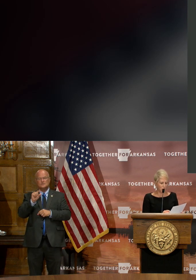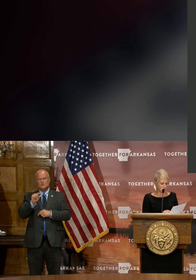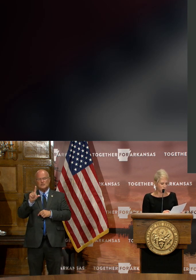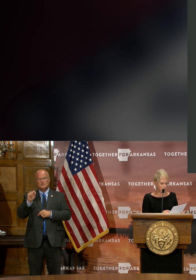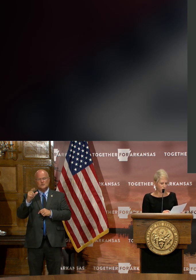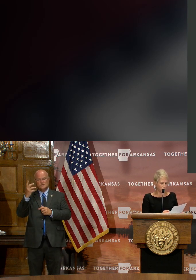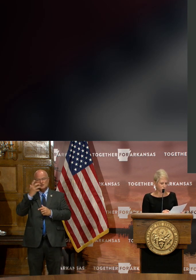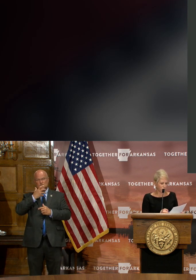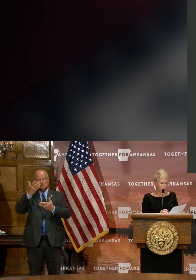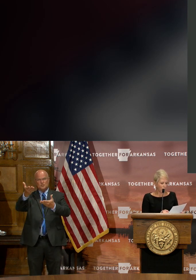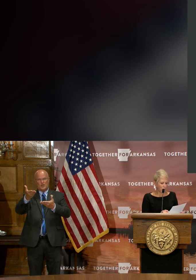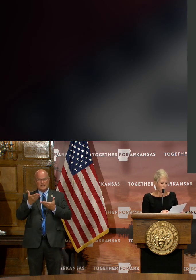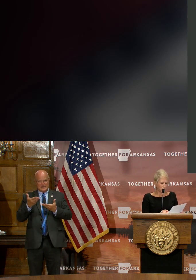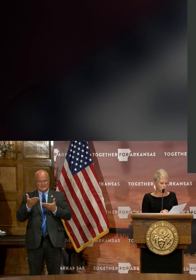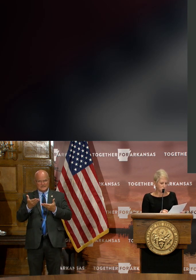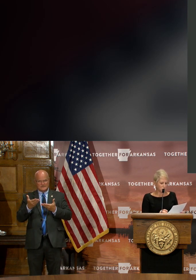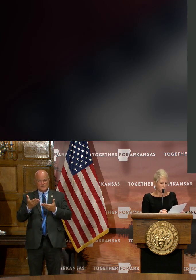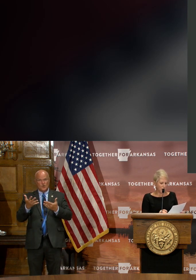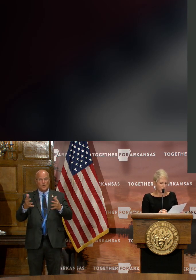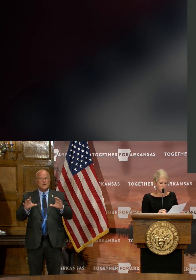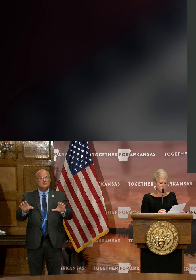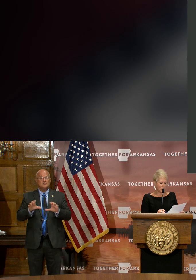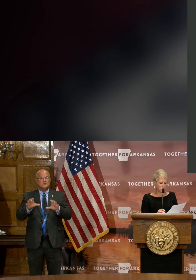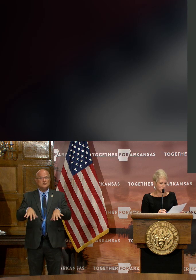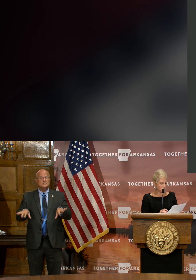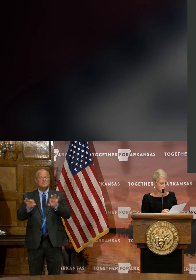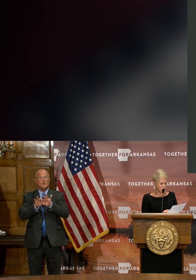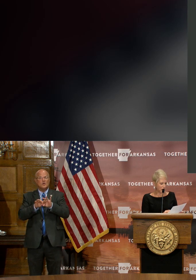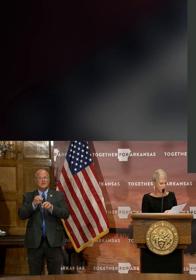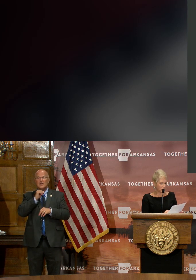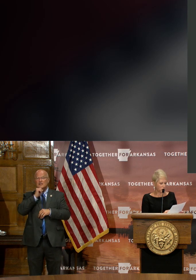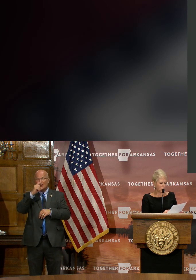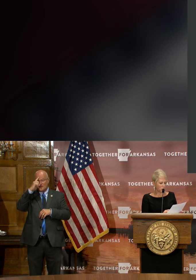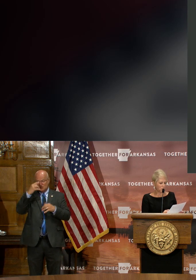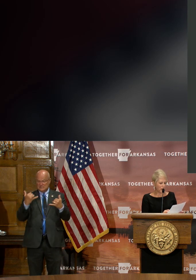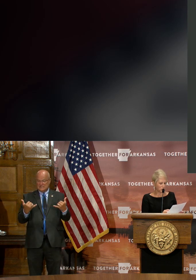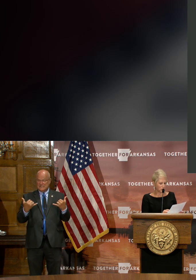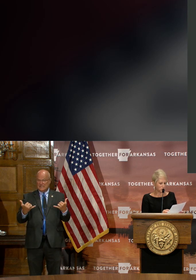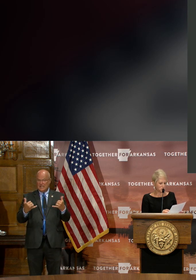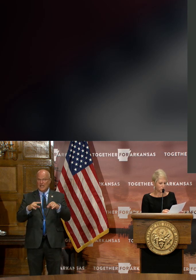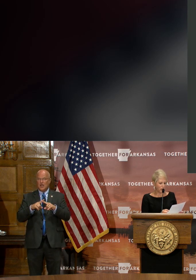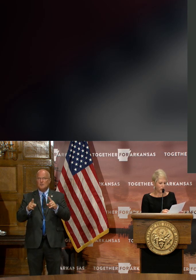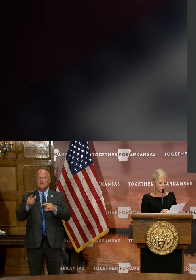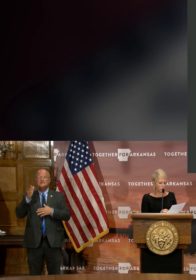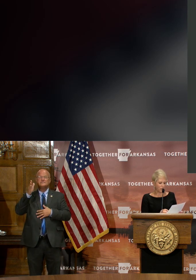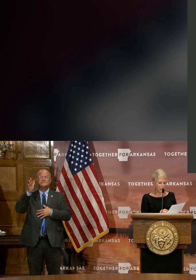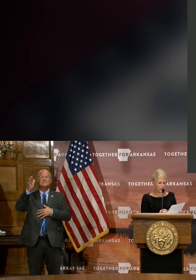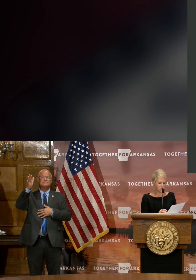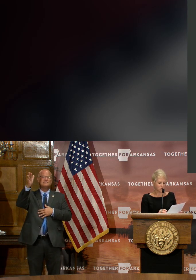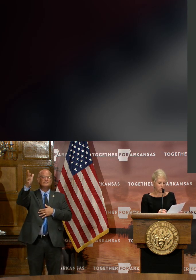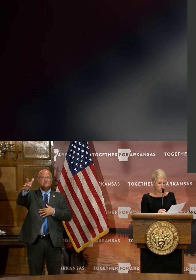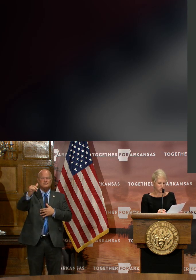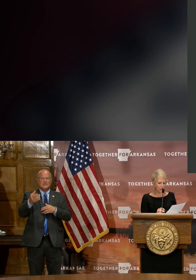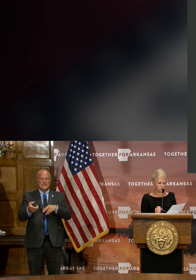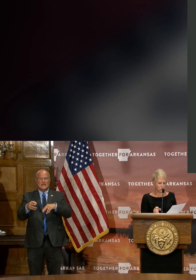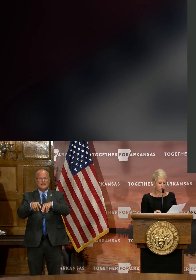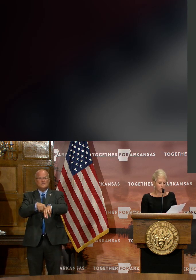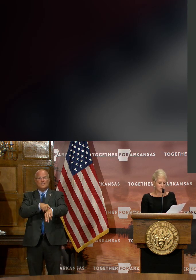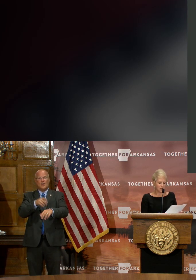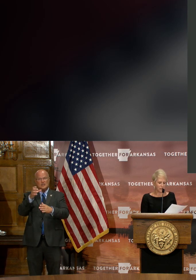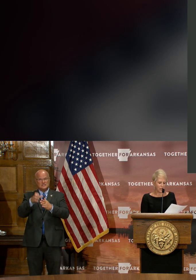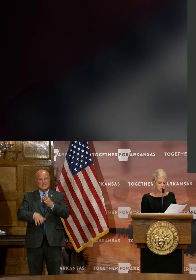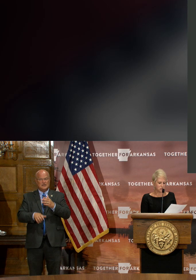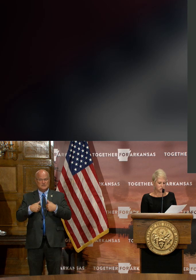has brought to us. What you are doing matters not just for today, but will matter years from now when that extra long